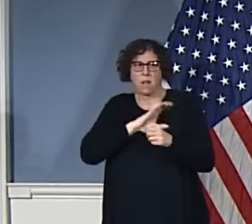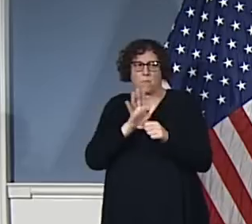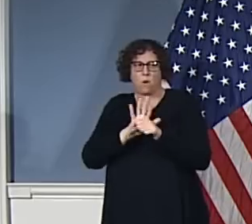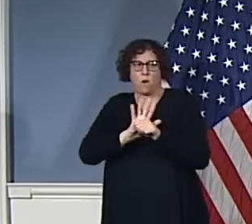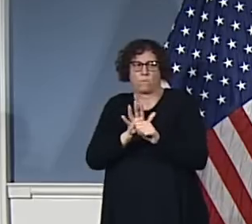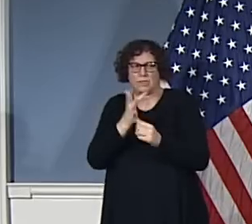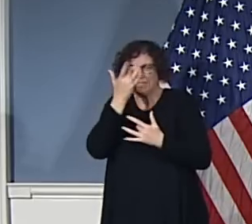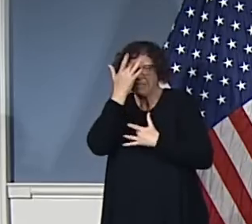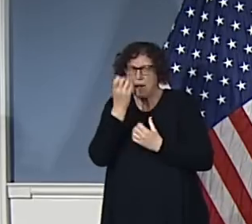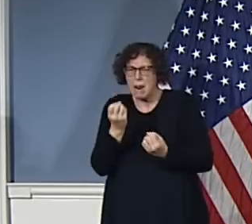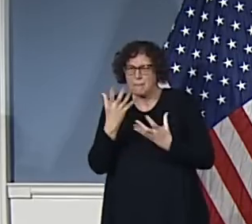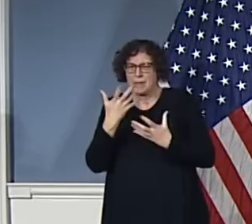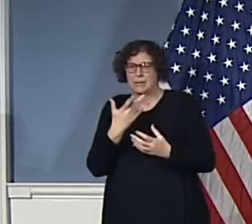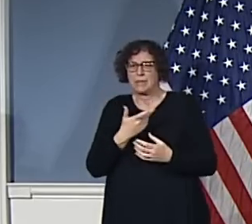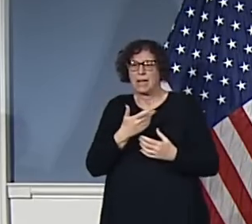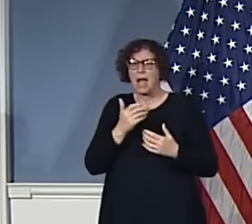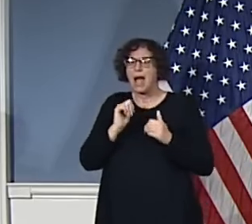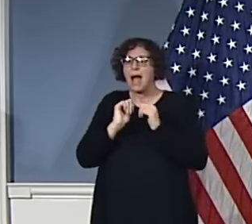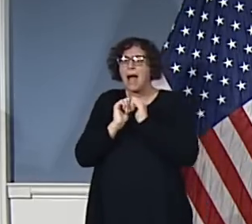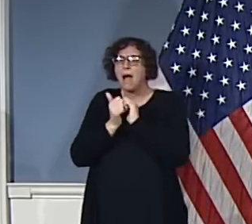tracks exposure.